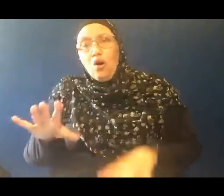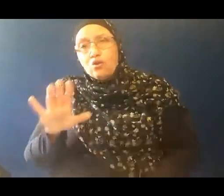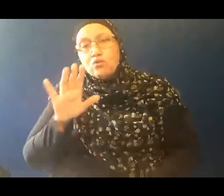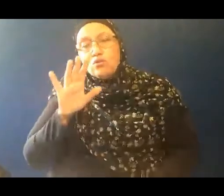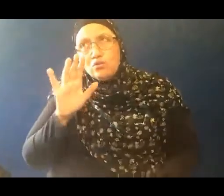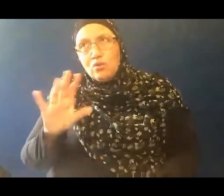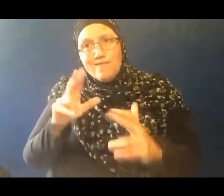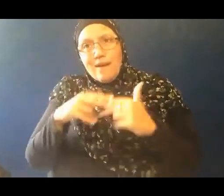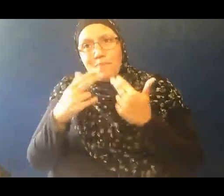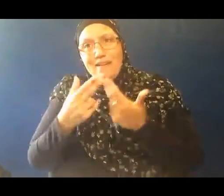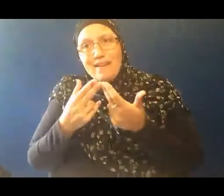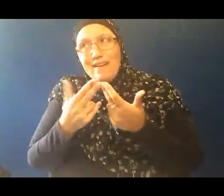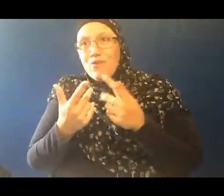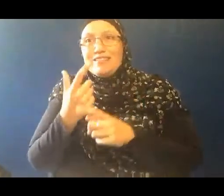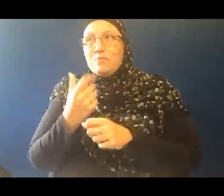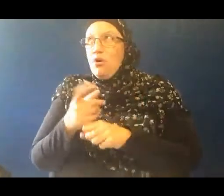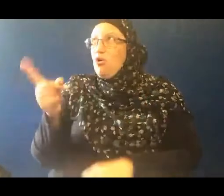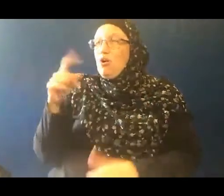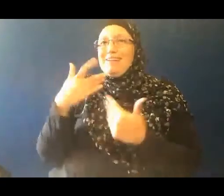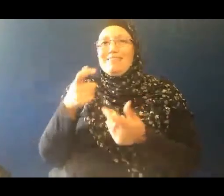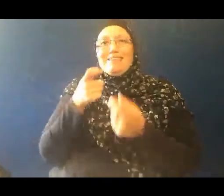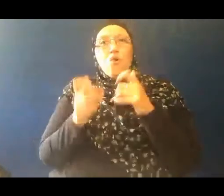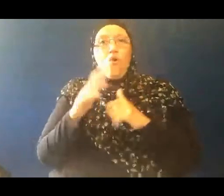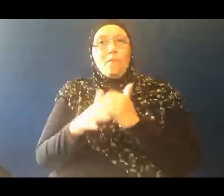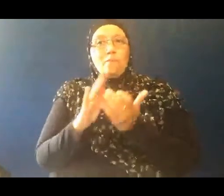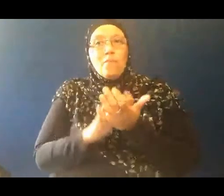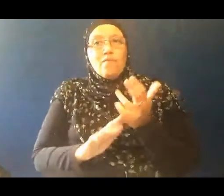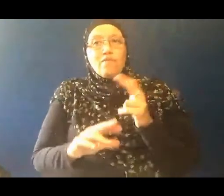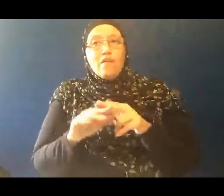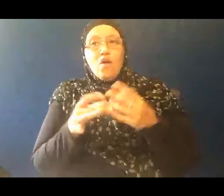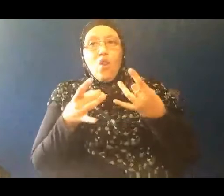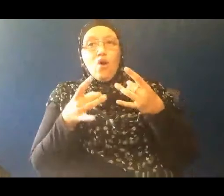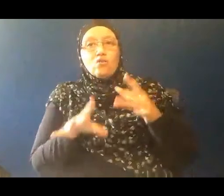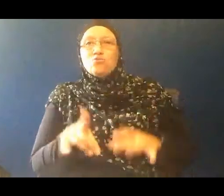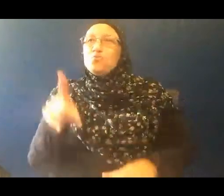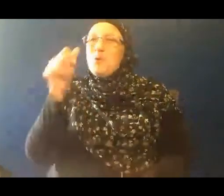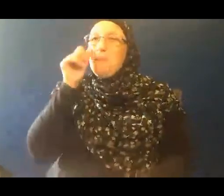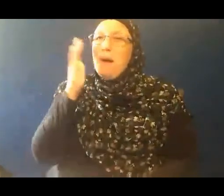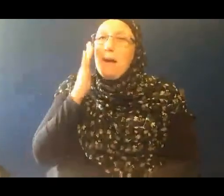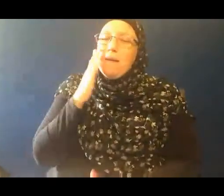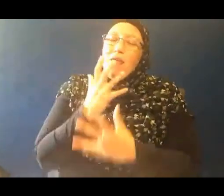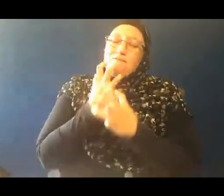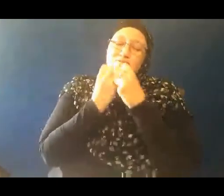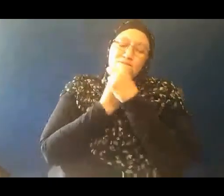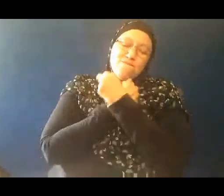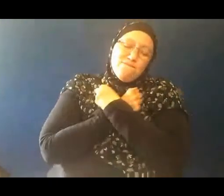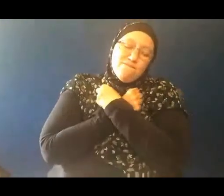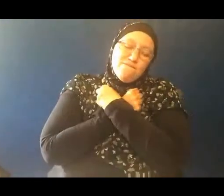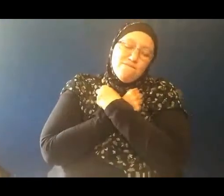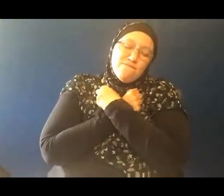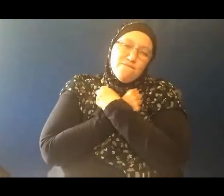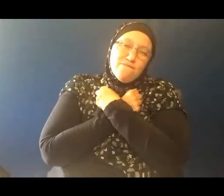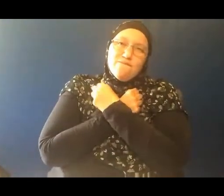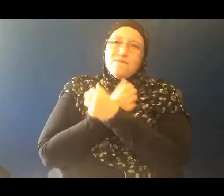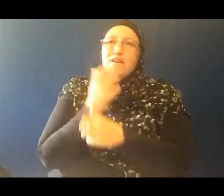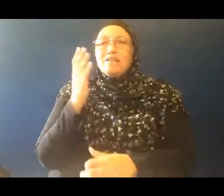for instance. Parents are so dear. Everybody loves their mom by nature. Nobody likes to miss their mom, dad.